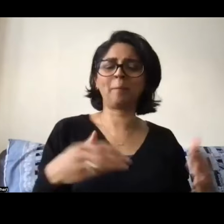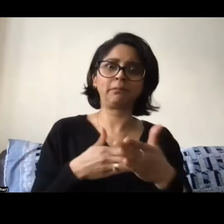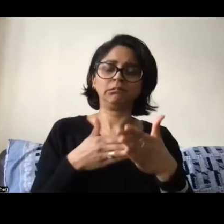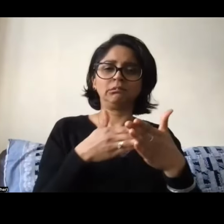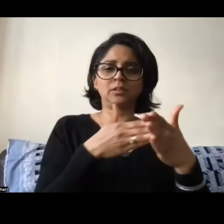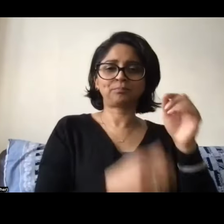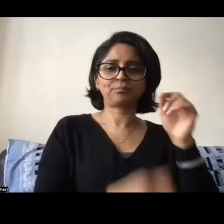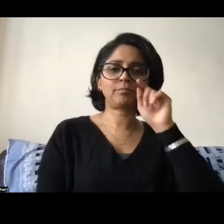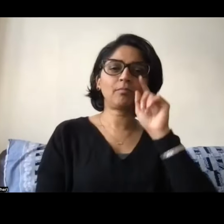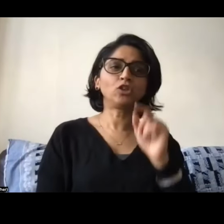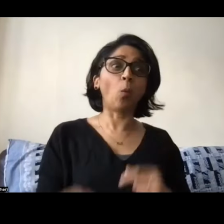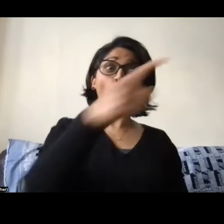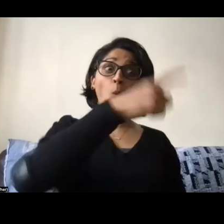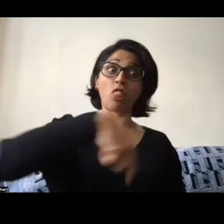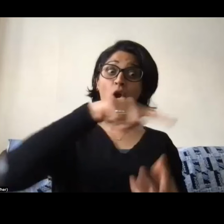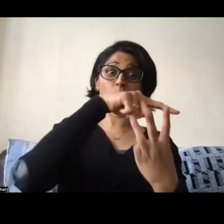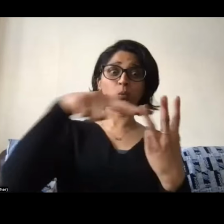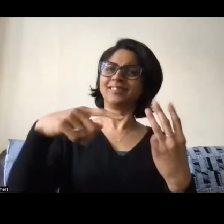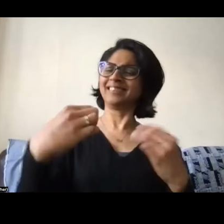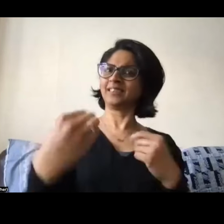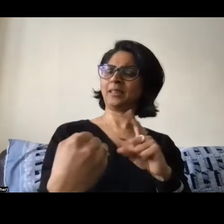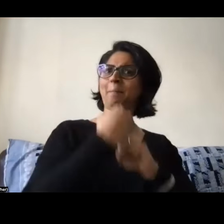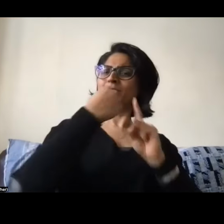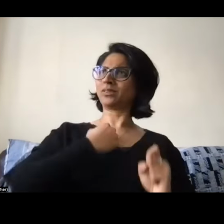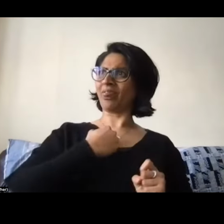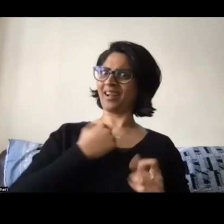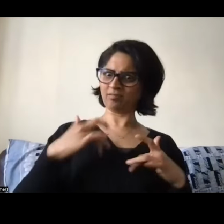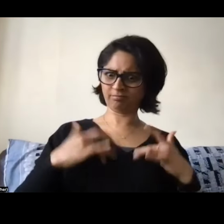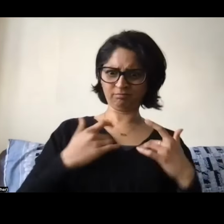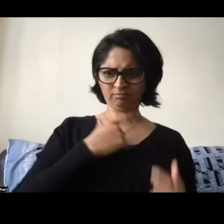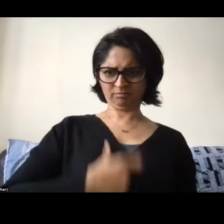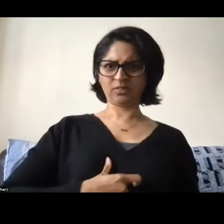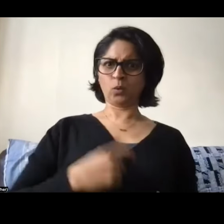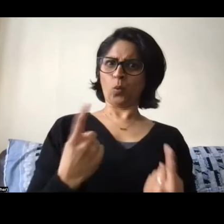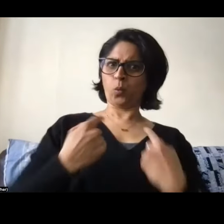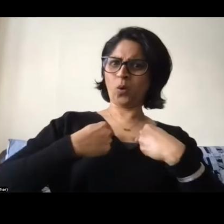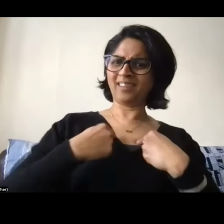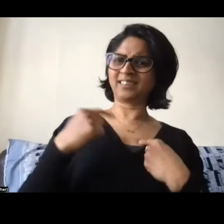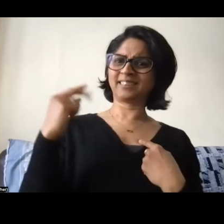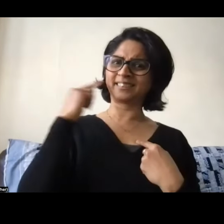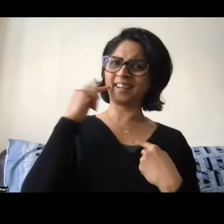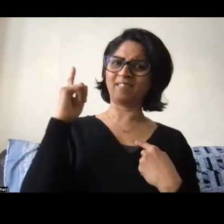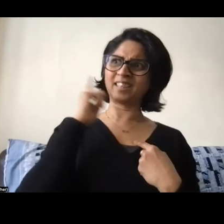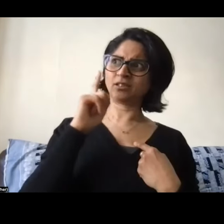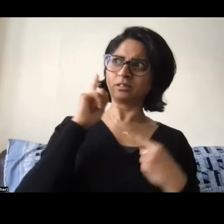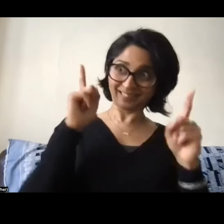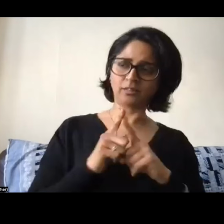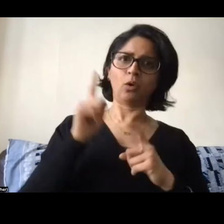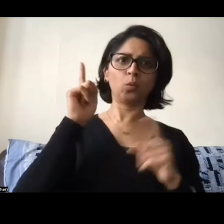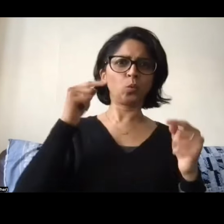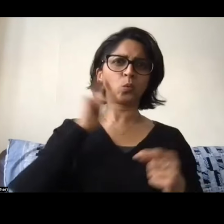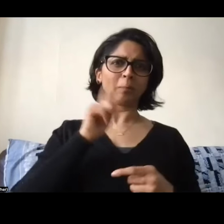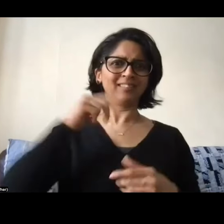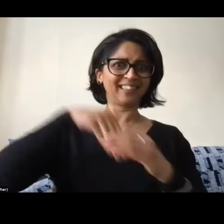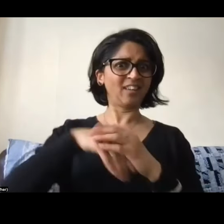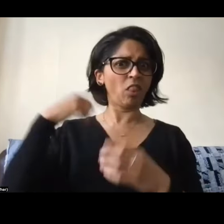learning BSL, and they found it quite a struggle to restart that career. So 3 of them felt that it really